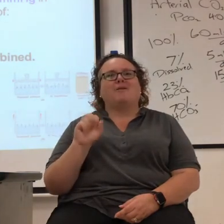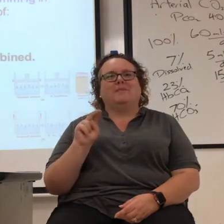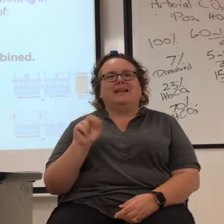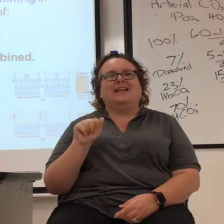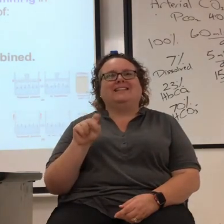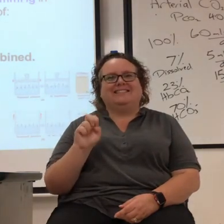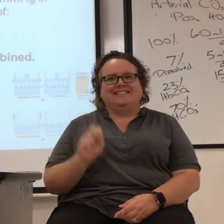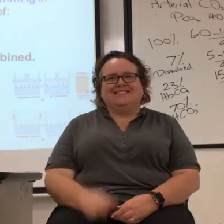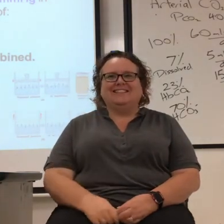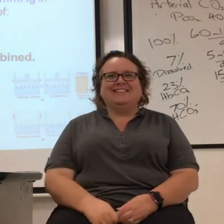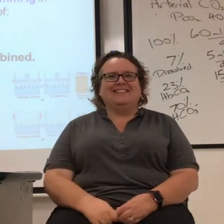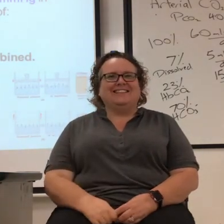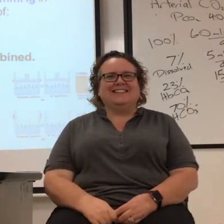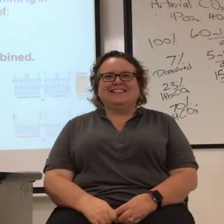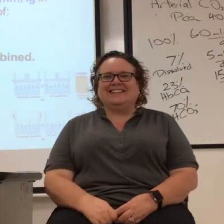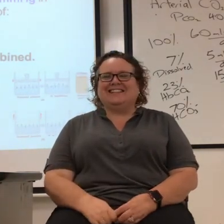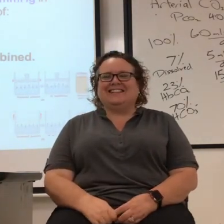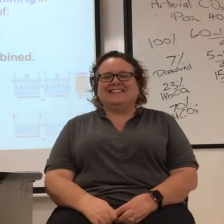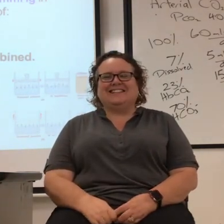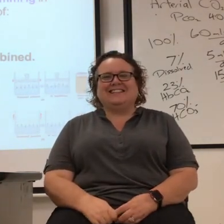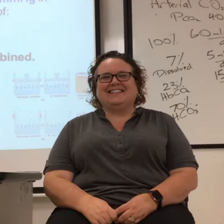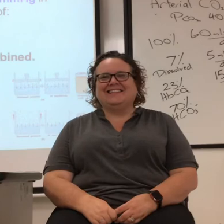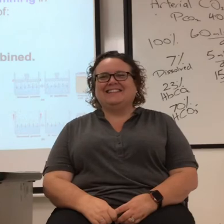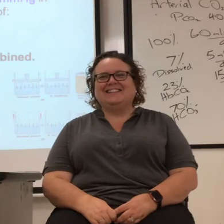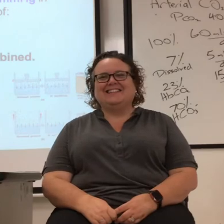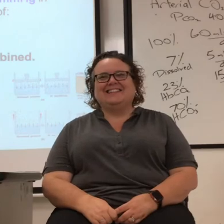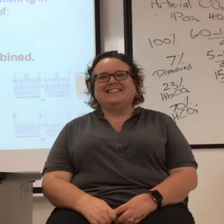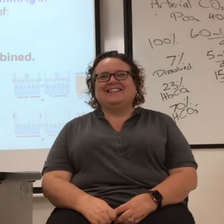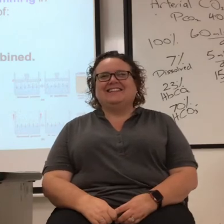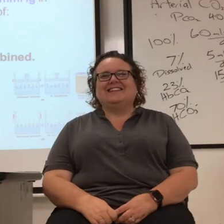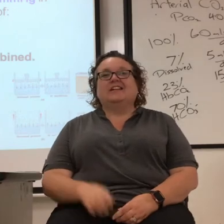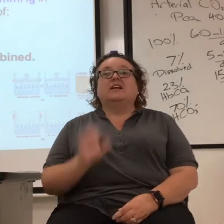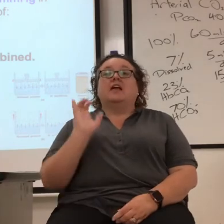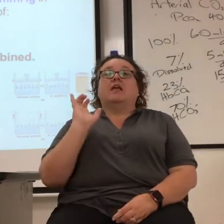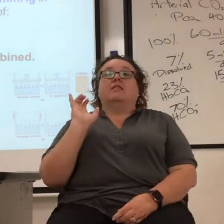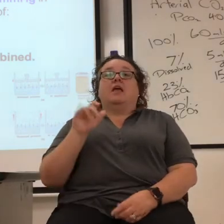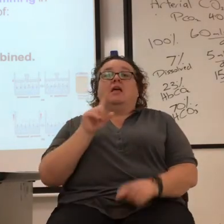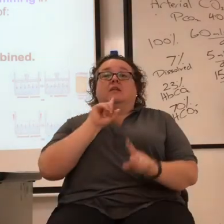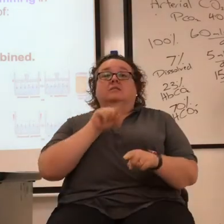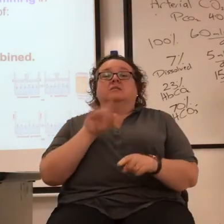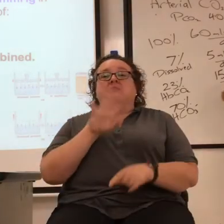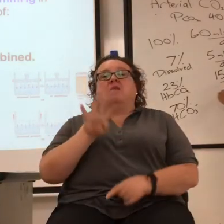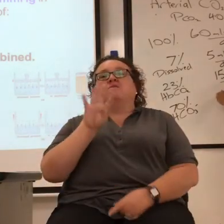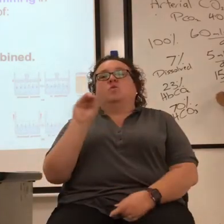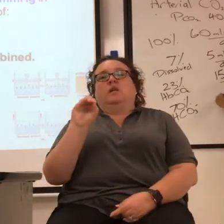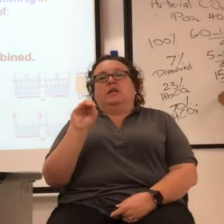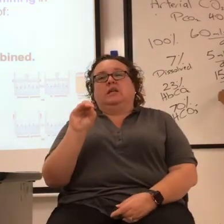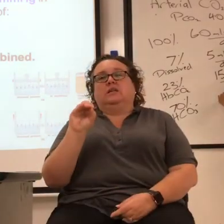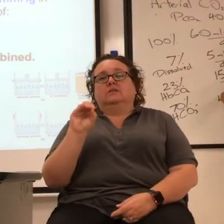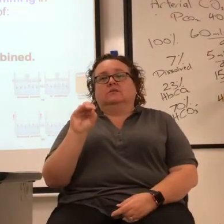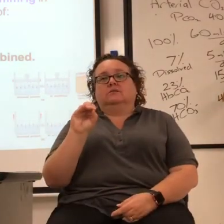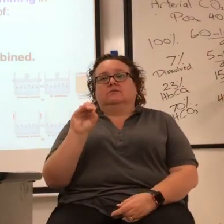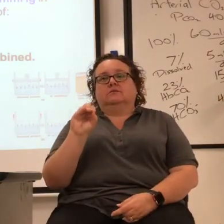Bicarbonate, and that comes up to be 40.